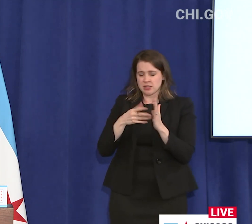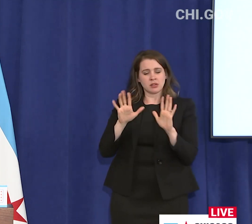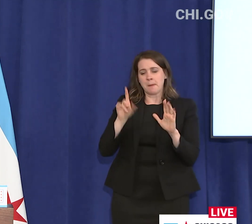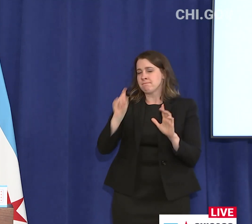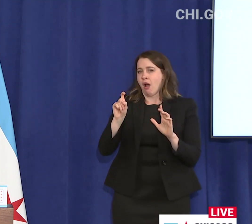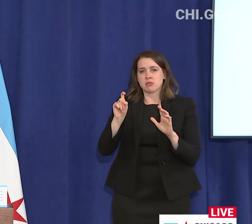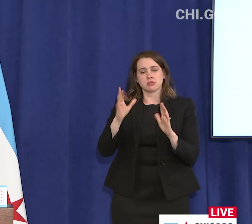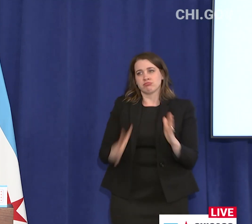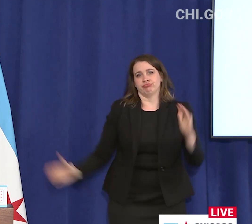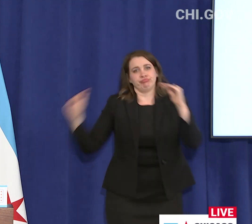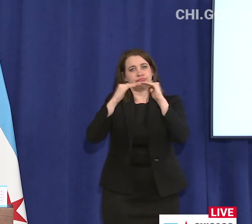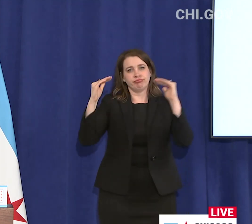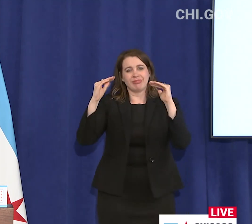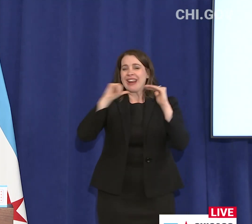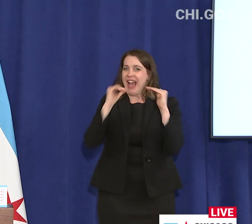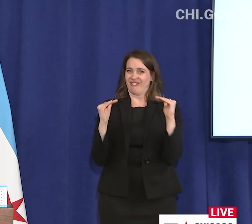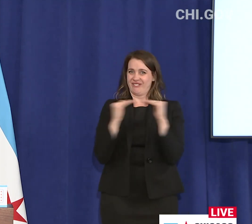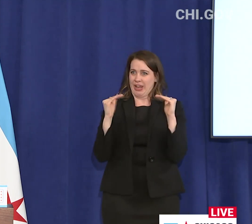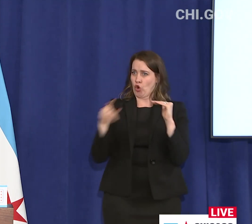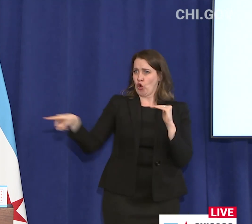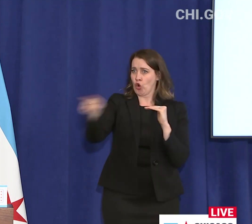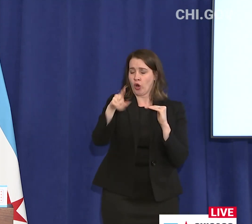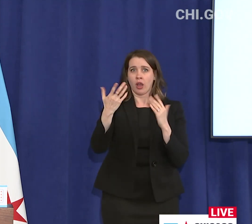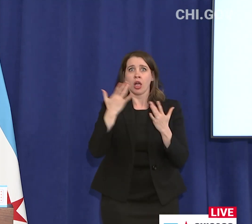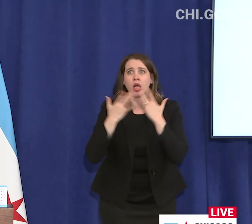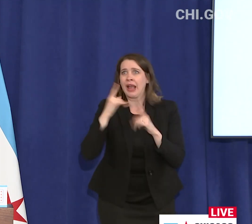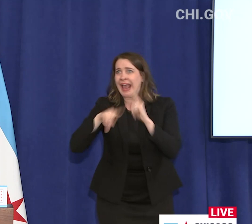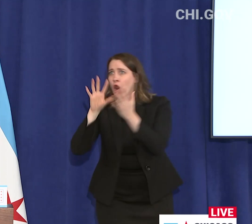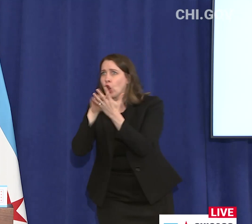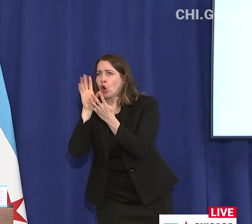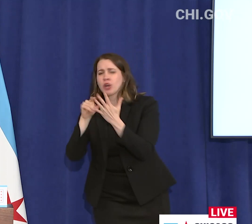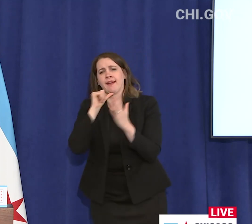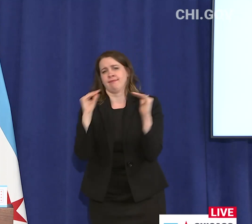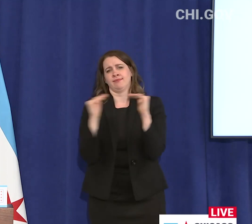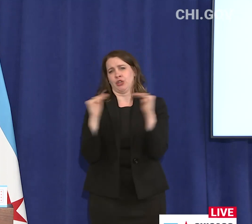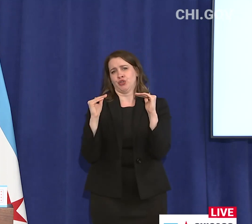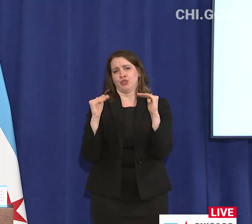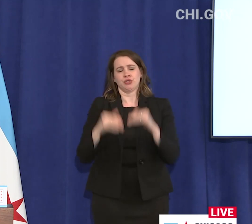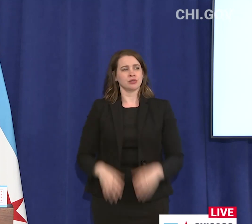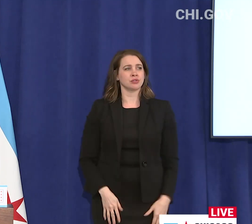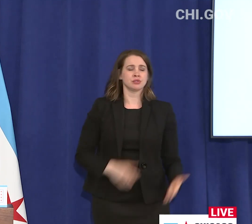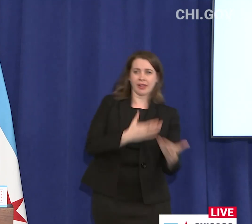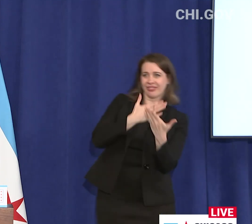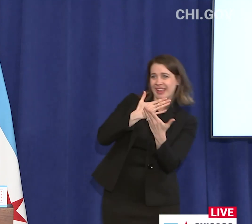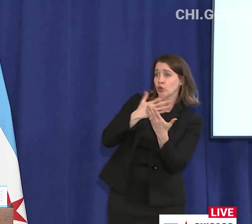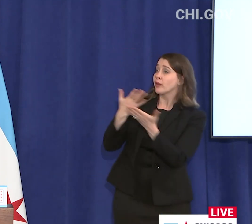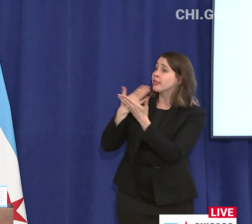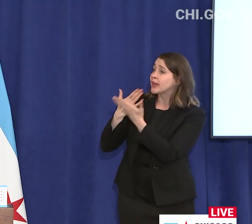ability to be educated and to learn. Thank you, Mayor. Thank you, Mary. Thank you.